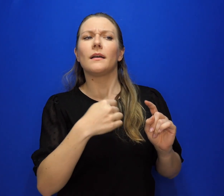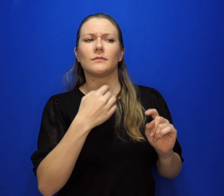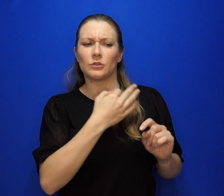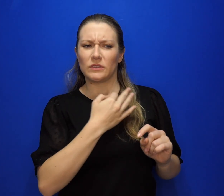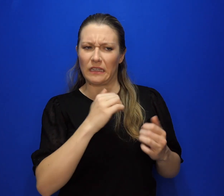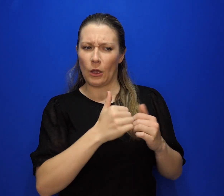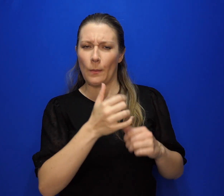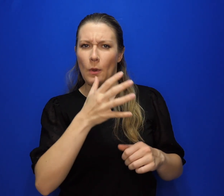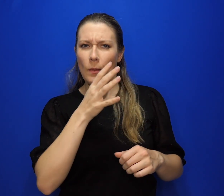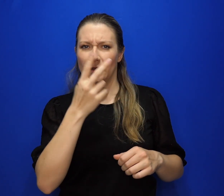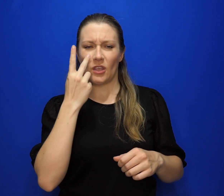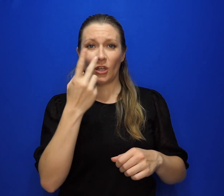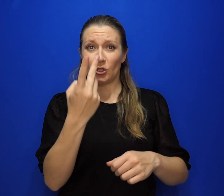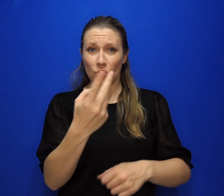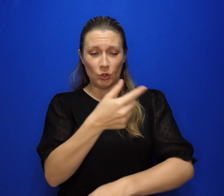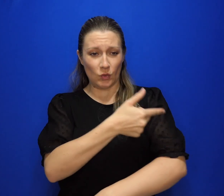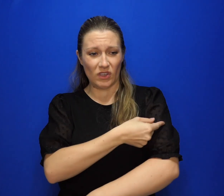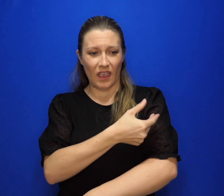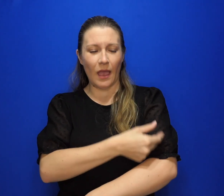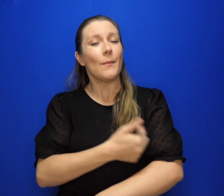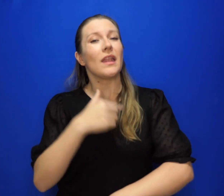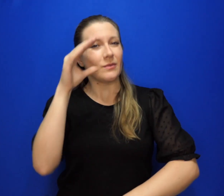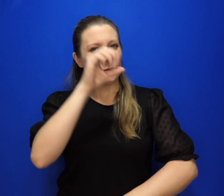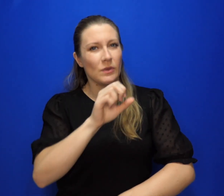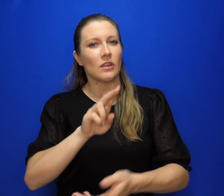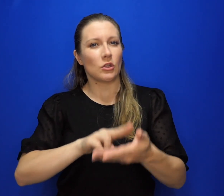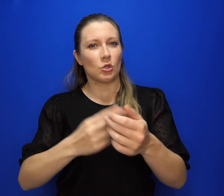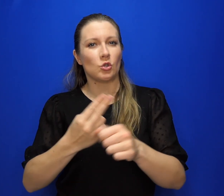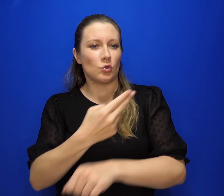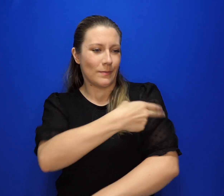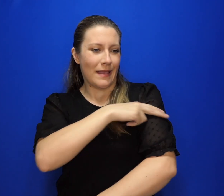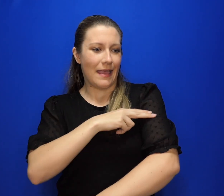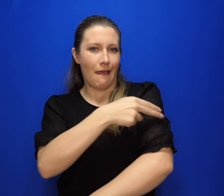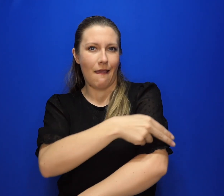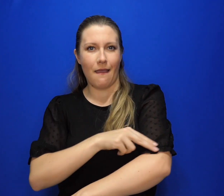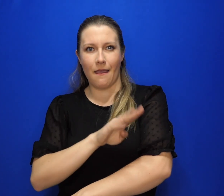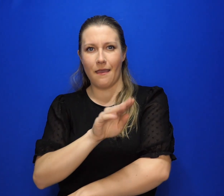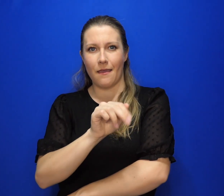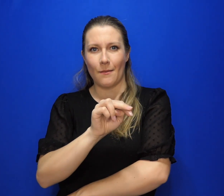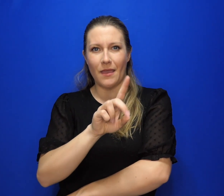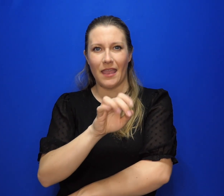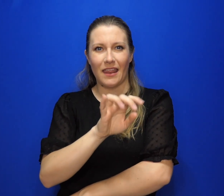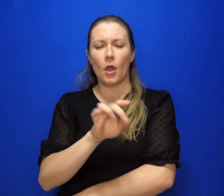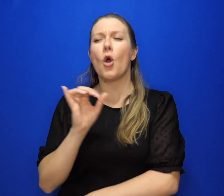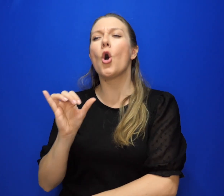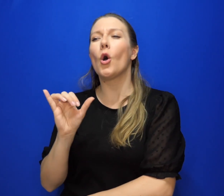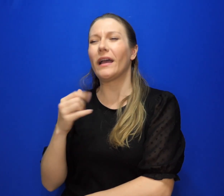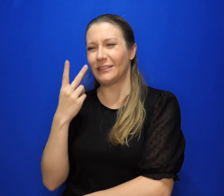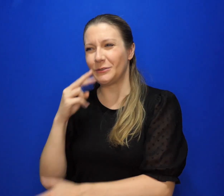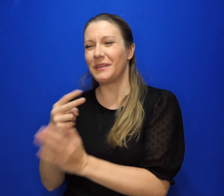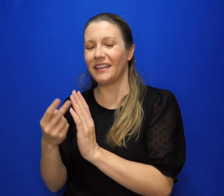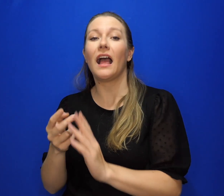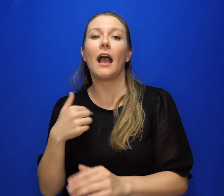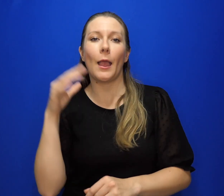the nurse put Band-Aids on I the see spot. what you're saying. I bet there were 2 Band-Aids because those injection